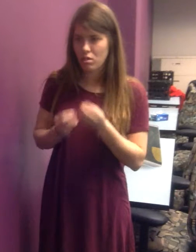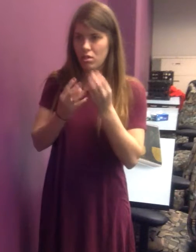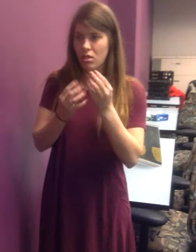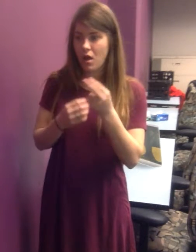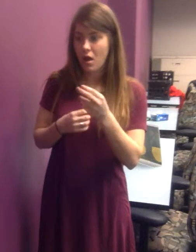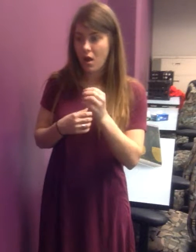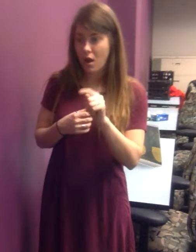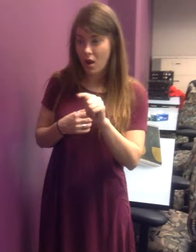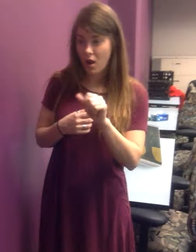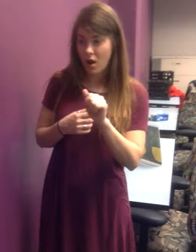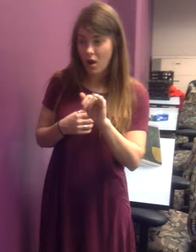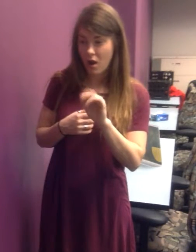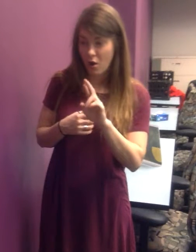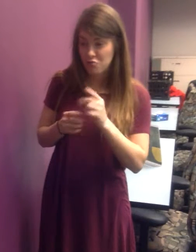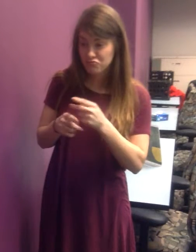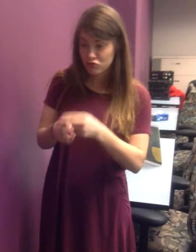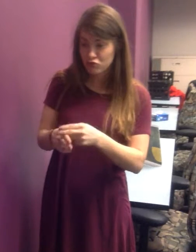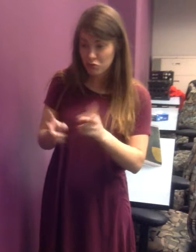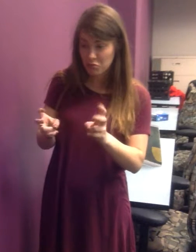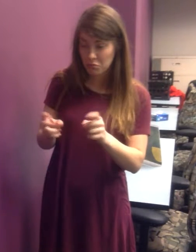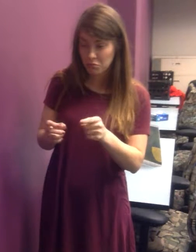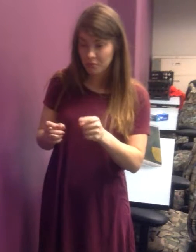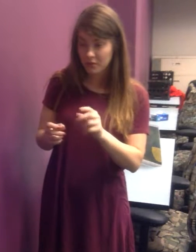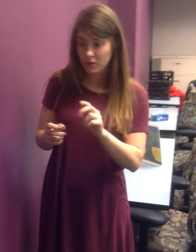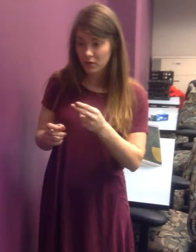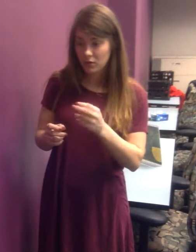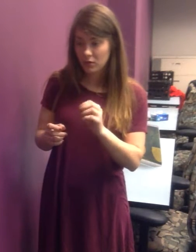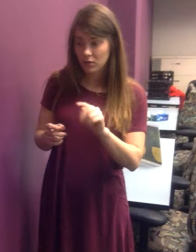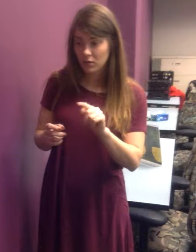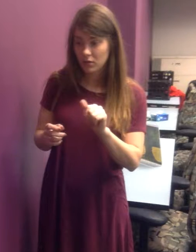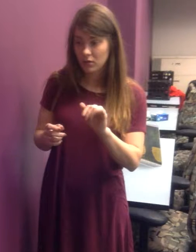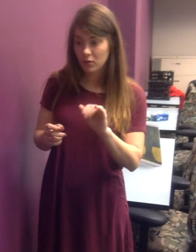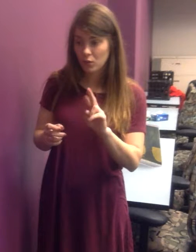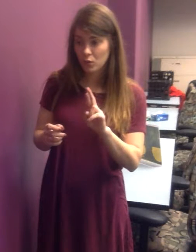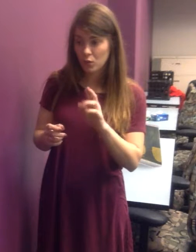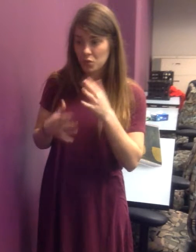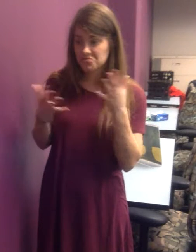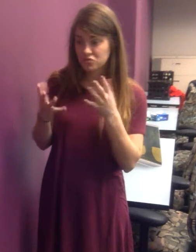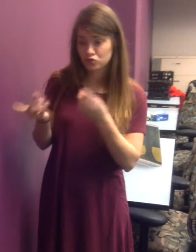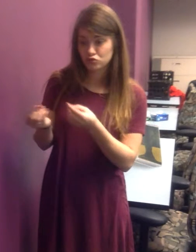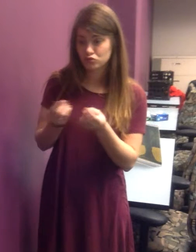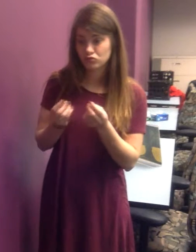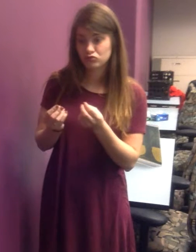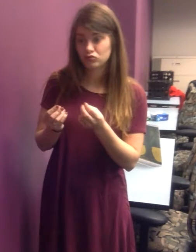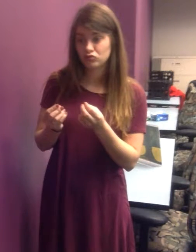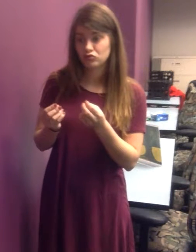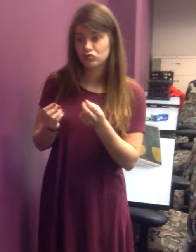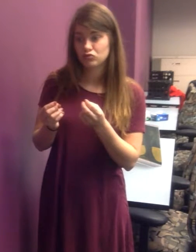Senator Tester to vote no on this job-killing, tax-increasing cap-and-trade. We got a hot air balloon, put a banner